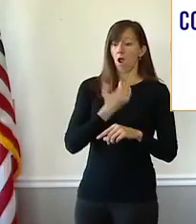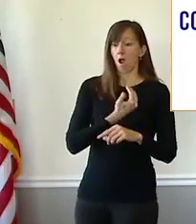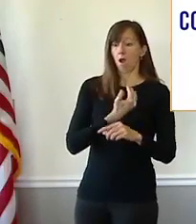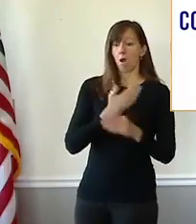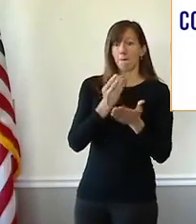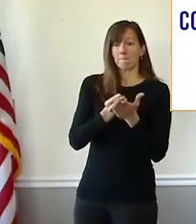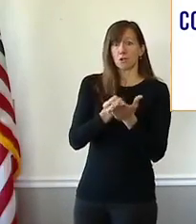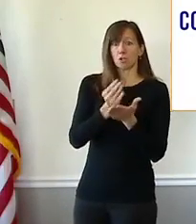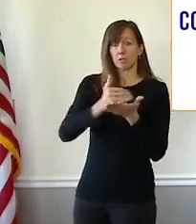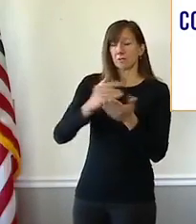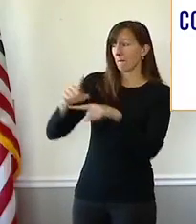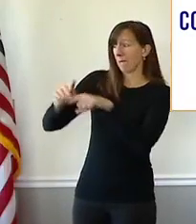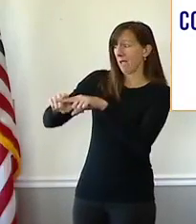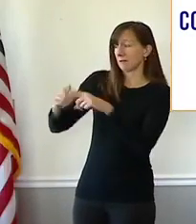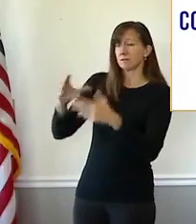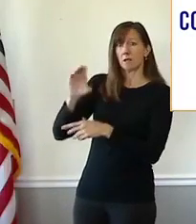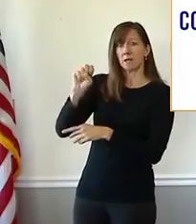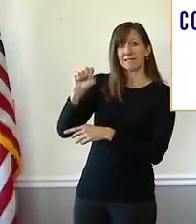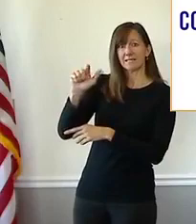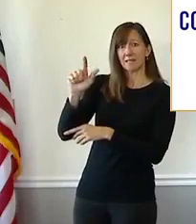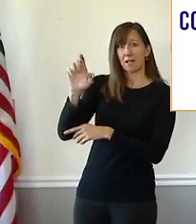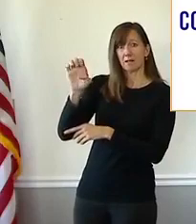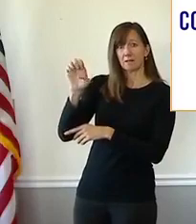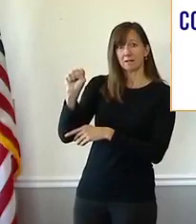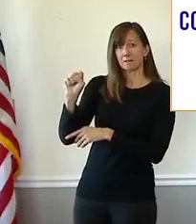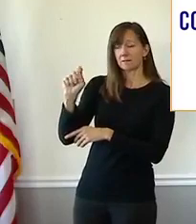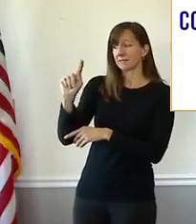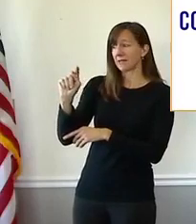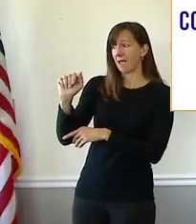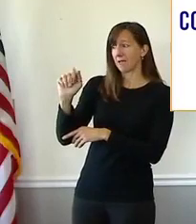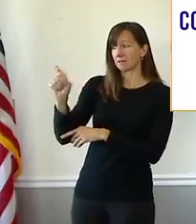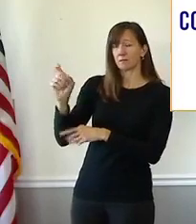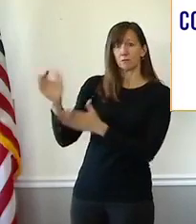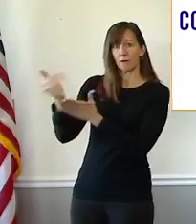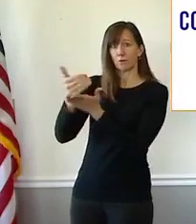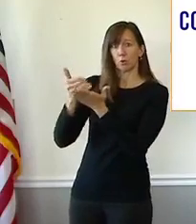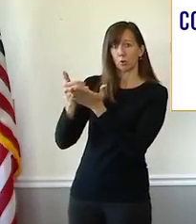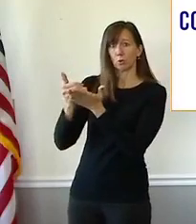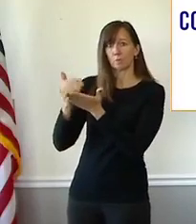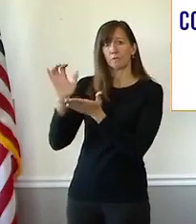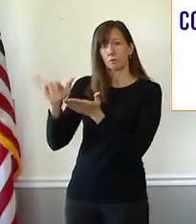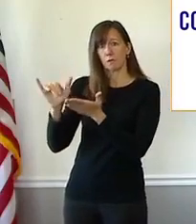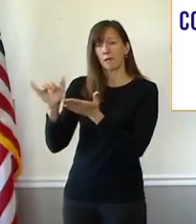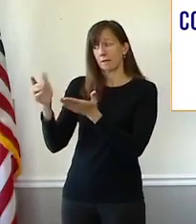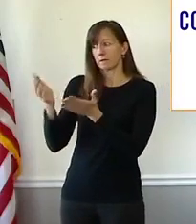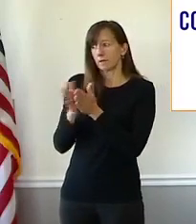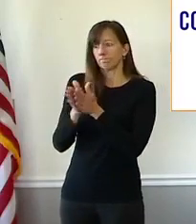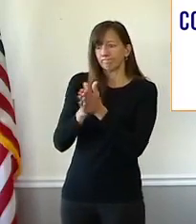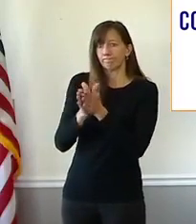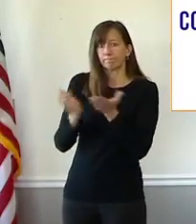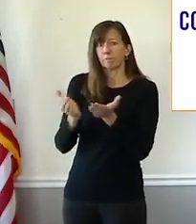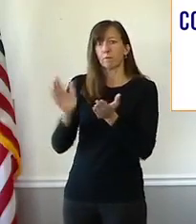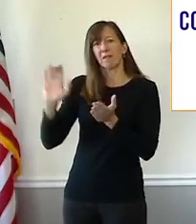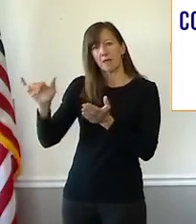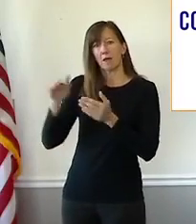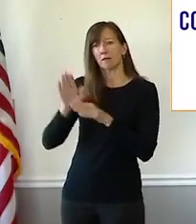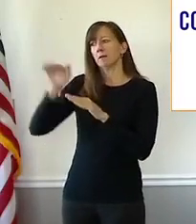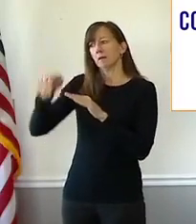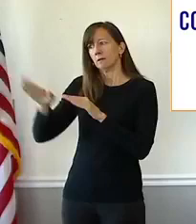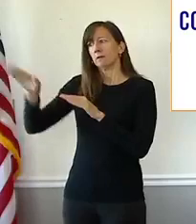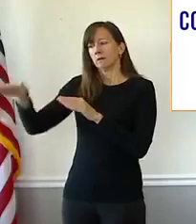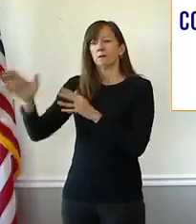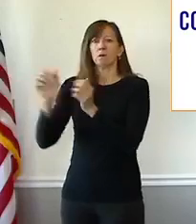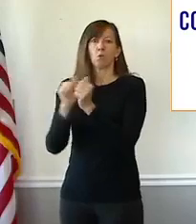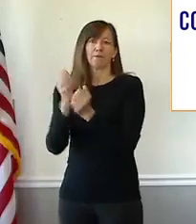is economically sensitive and therefore is ebbs and flows with economic